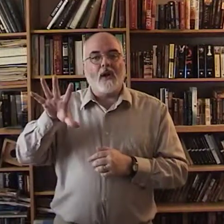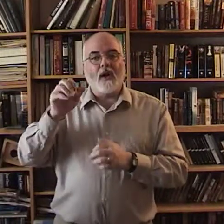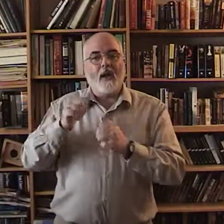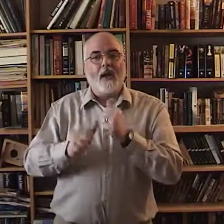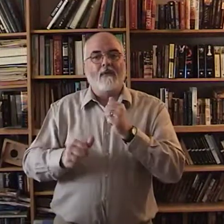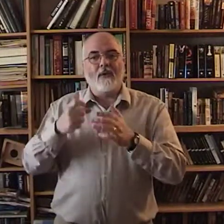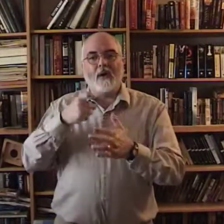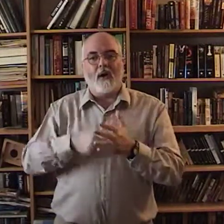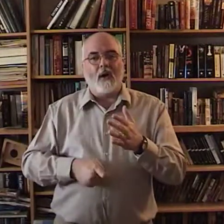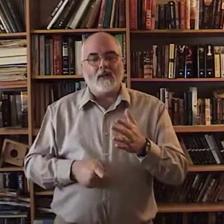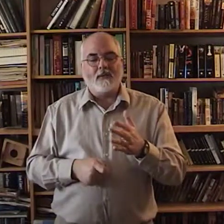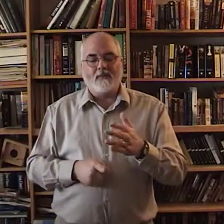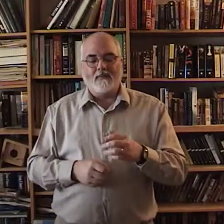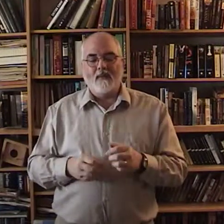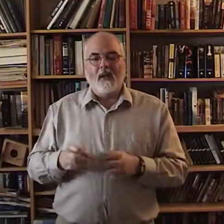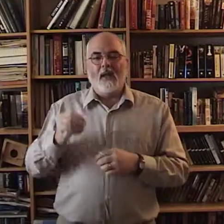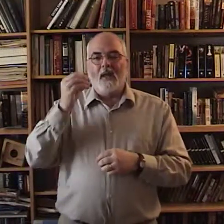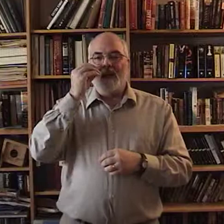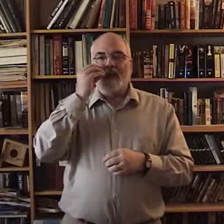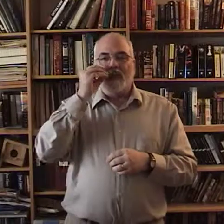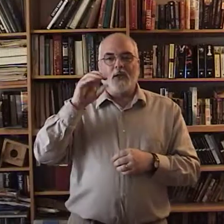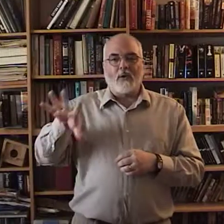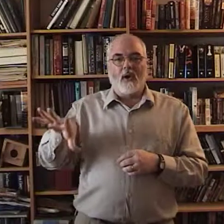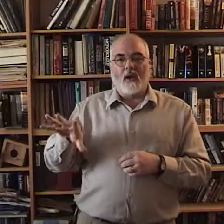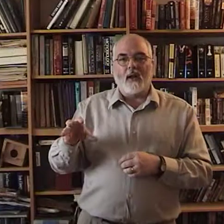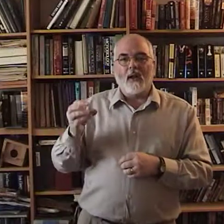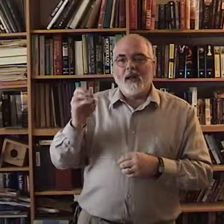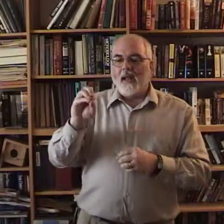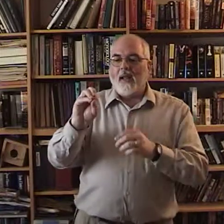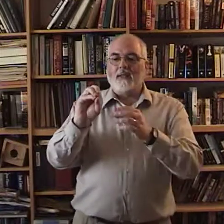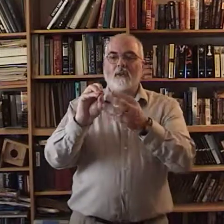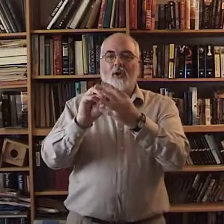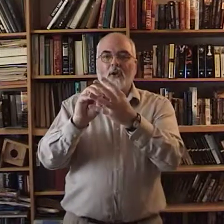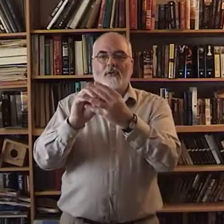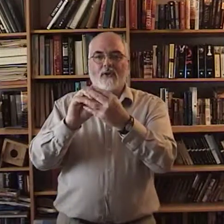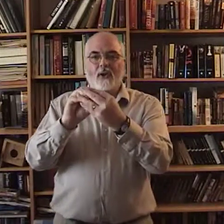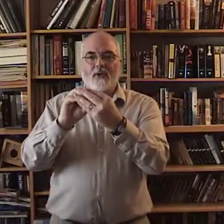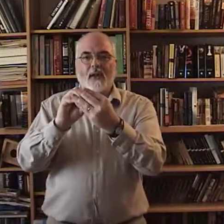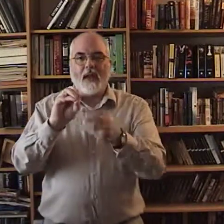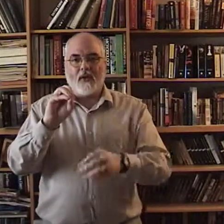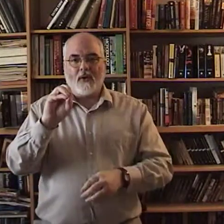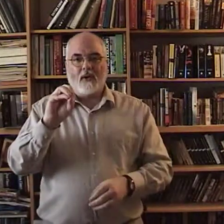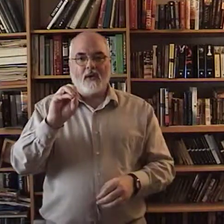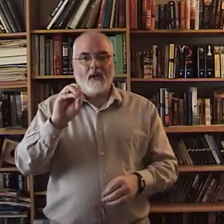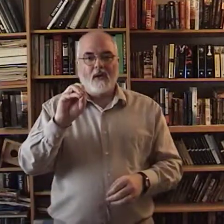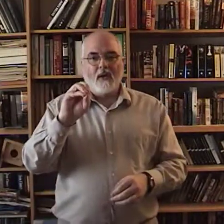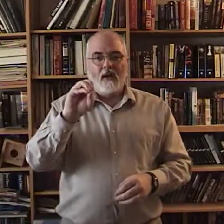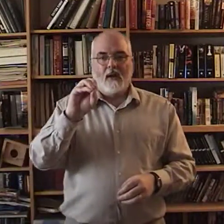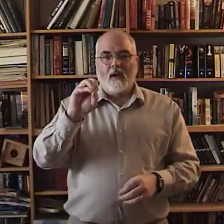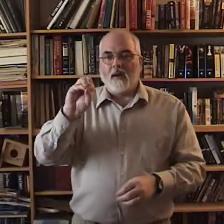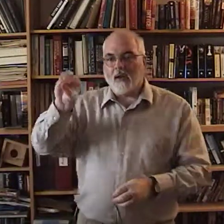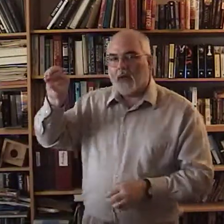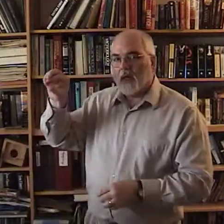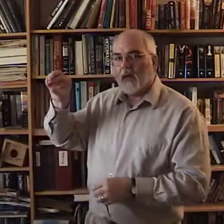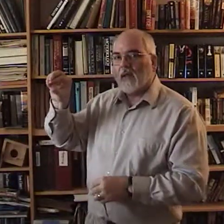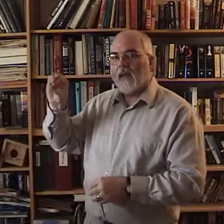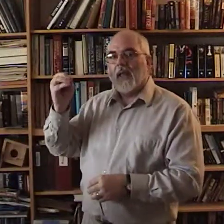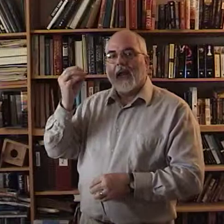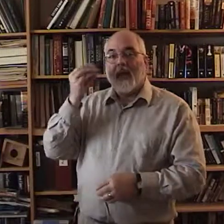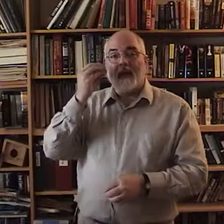Disregarding every cost. Disregarding. All your fingers are together, okay? And you